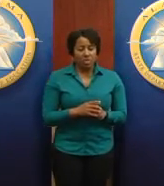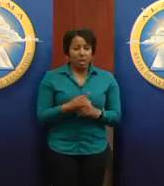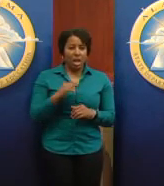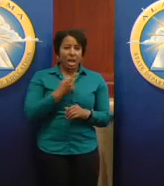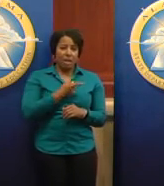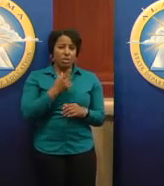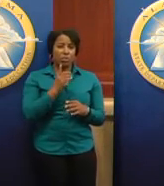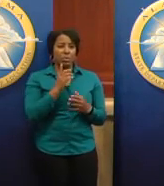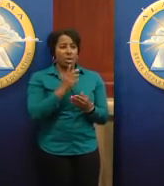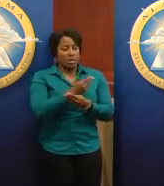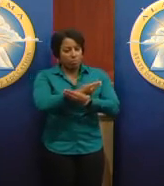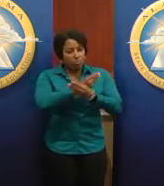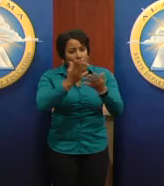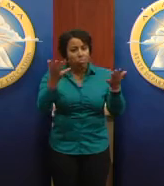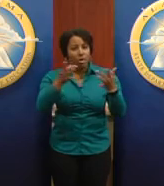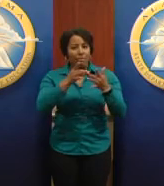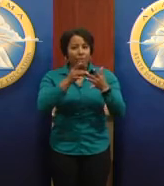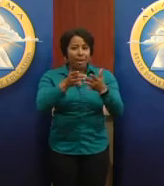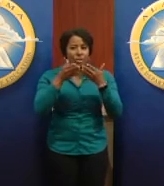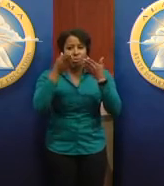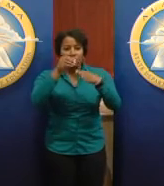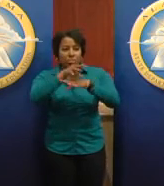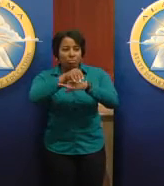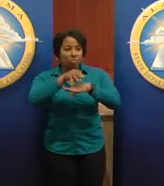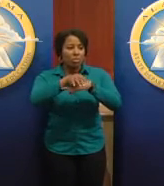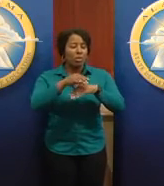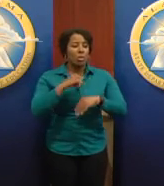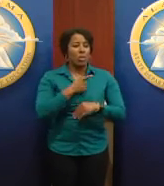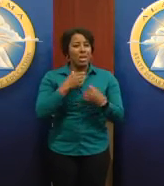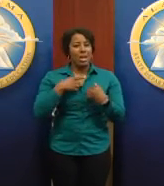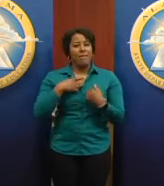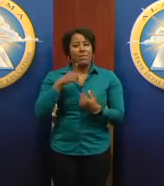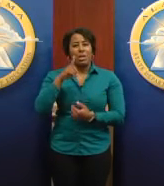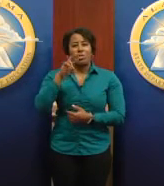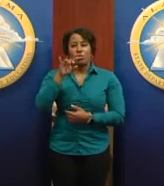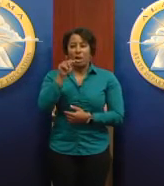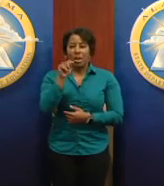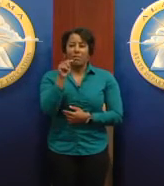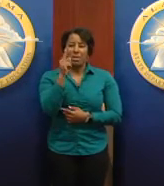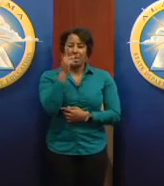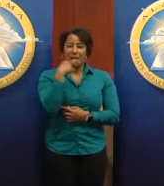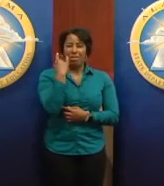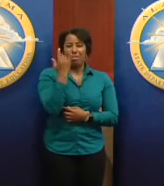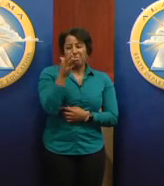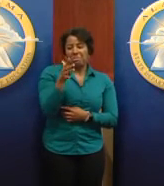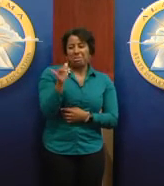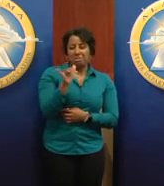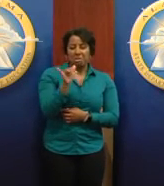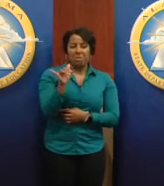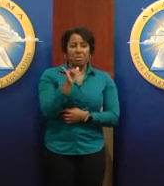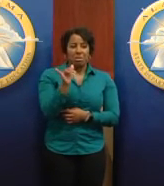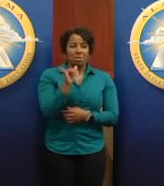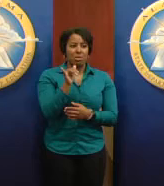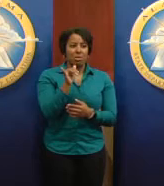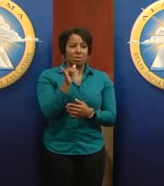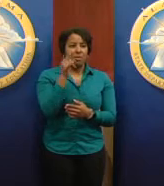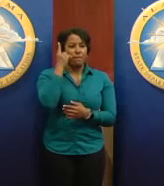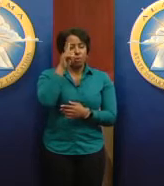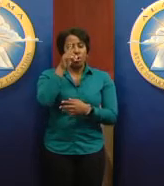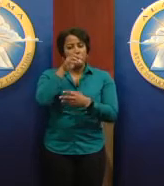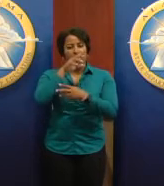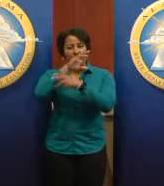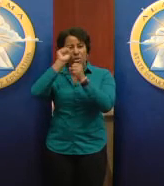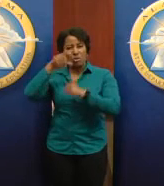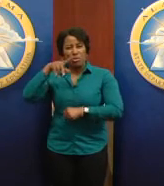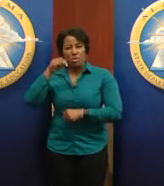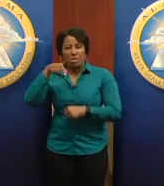out, of course, we have shared a draft that actually looked very similar, obviously, to the one we have with superintendents this week, and